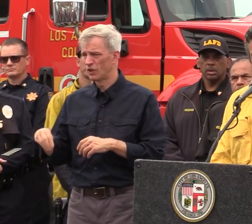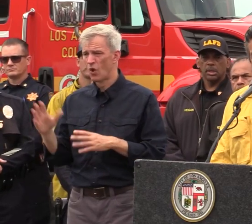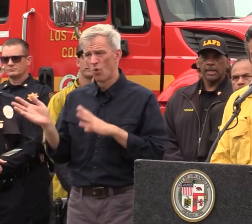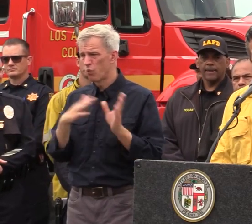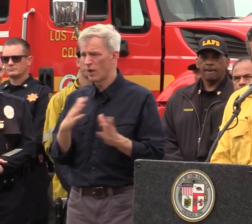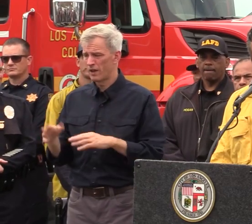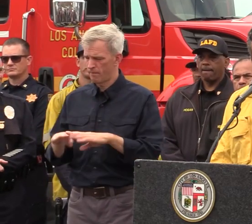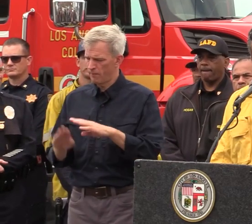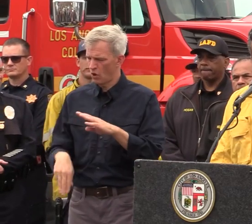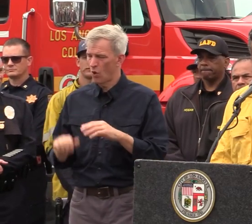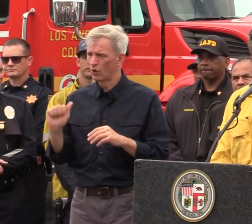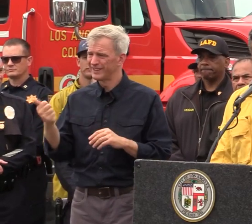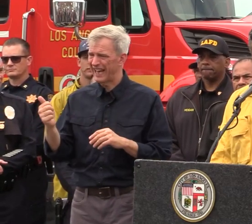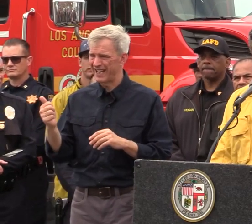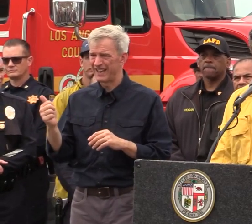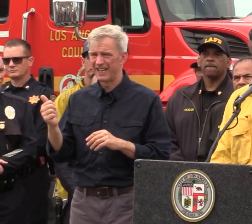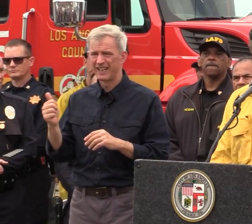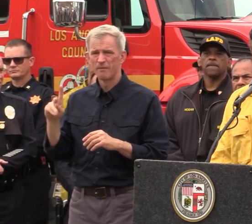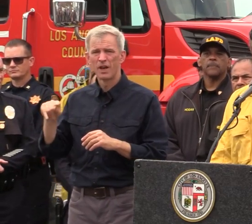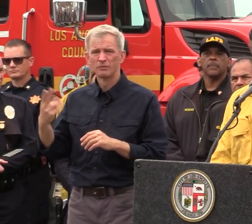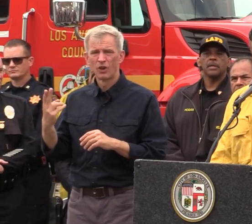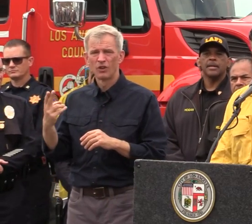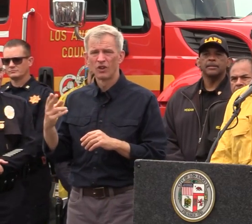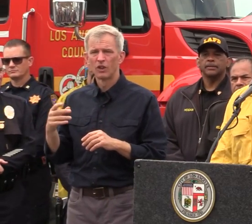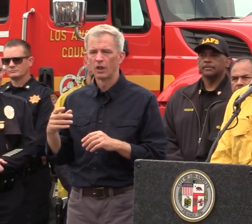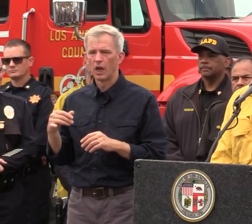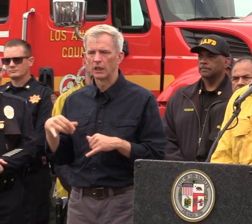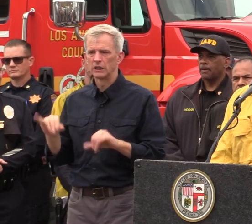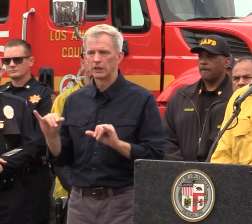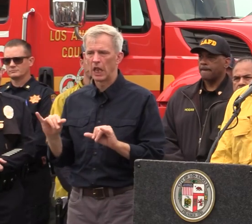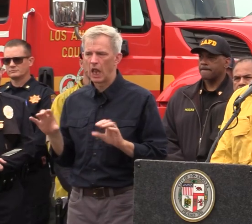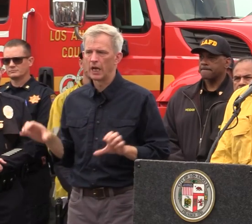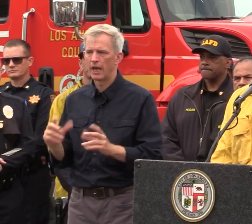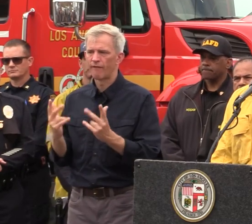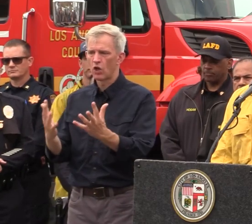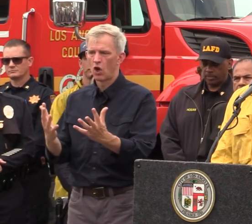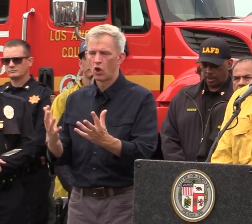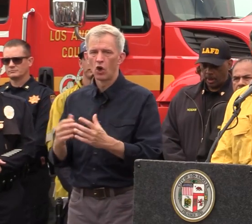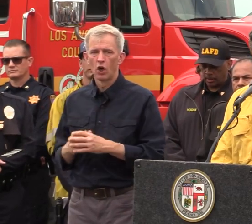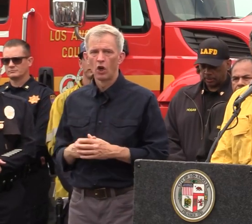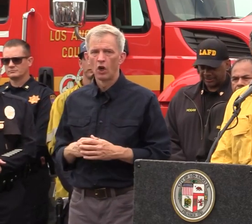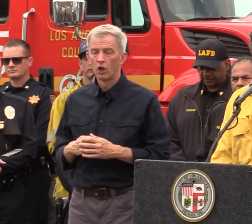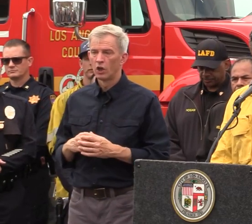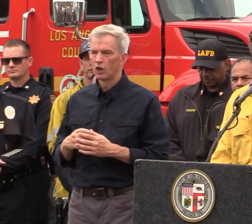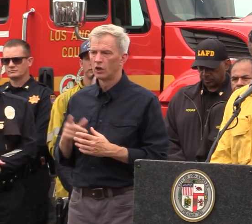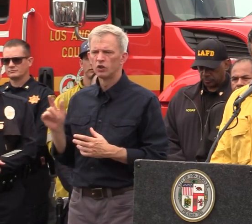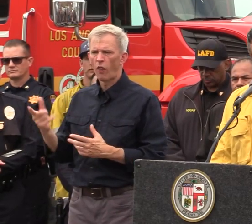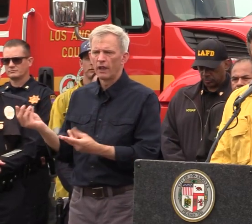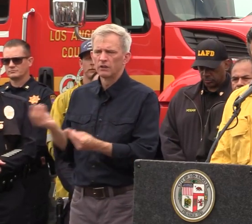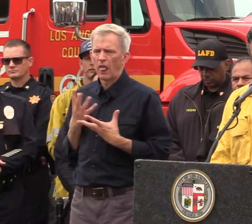but we still had active fire. That tells you that the drought, that the years